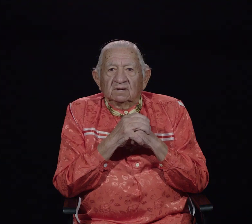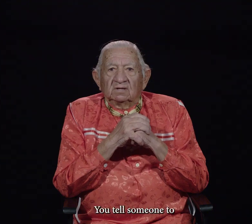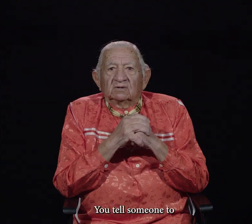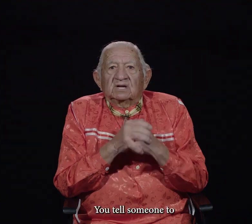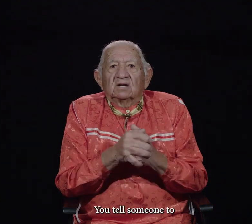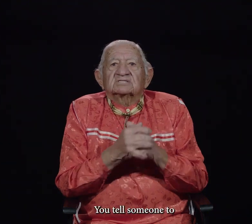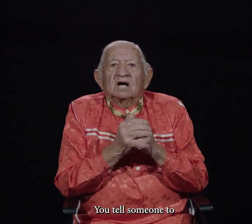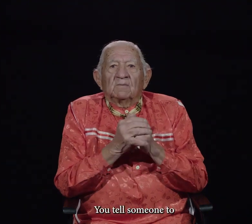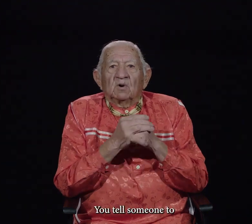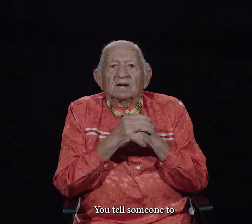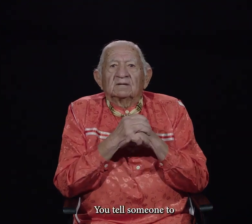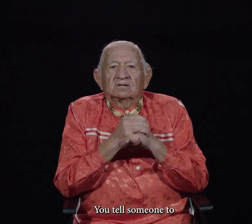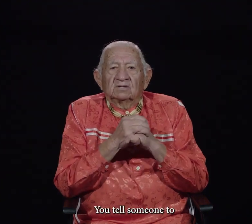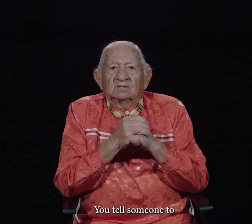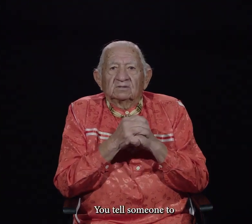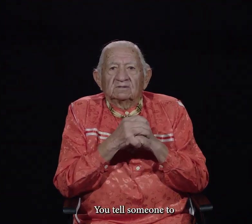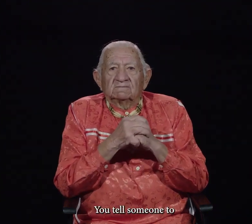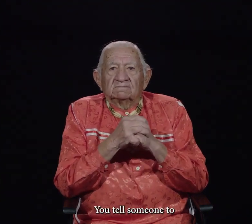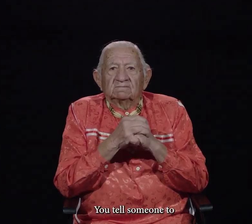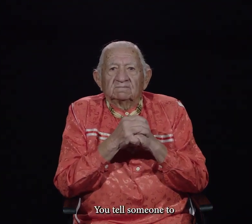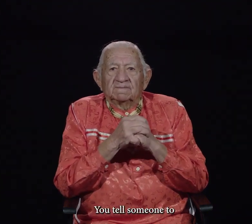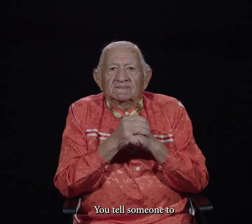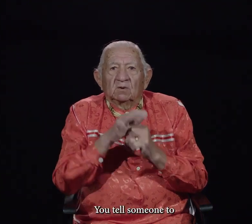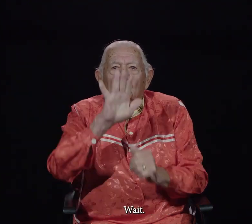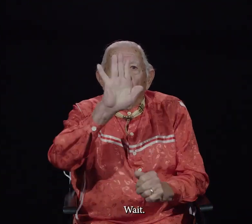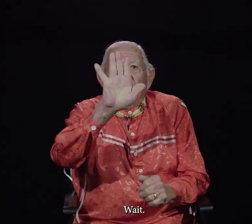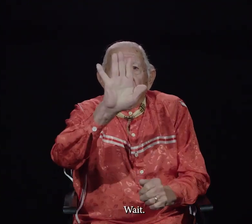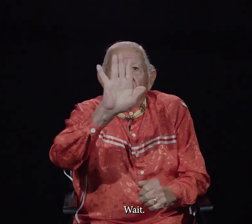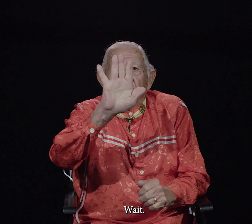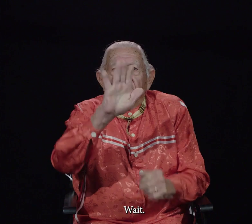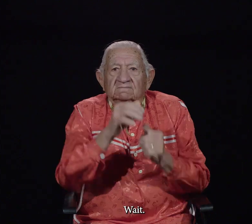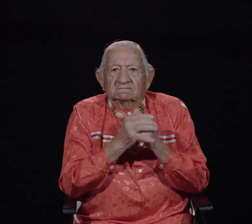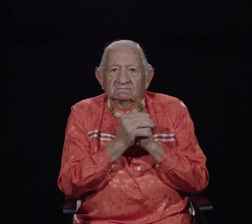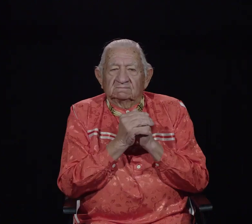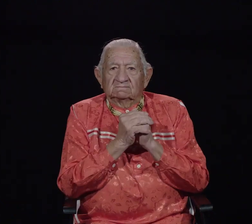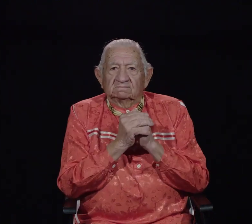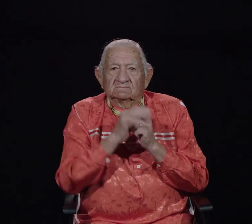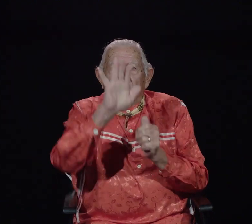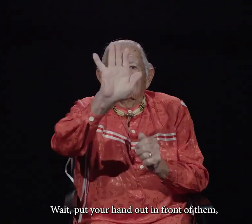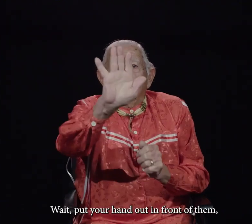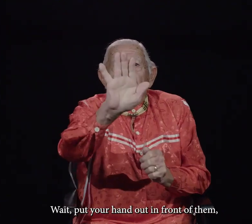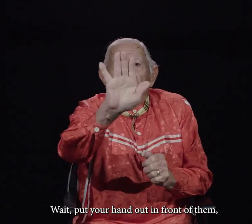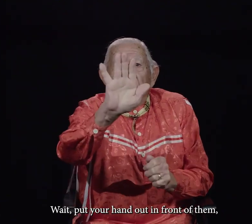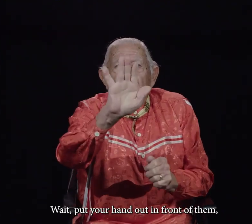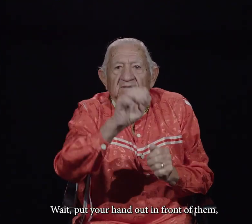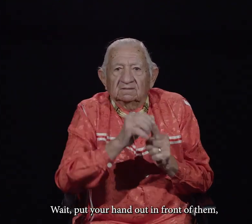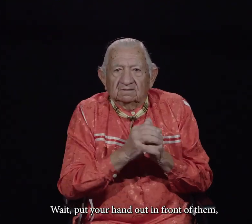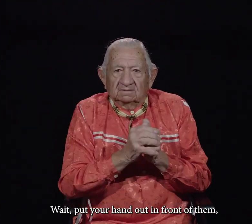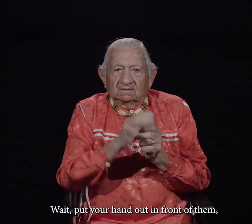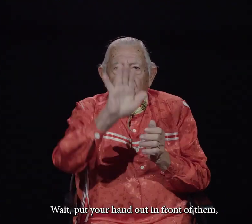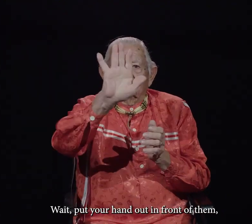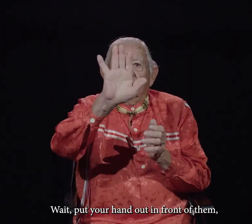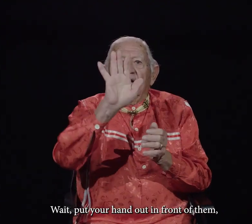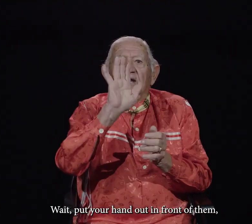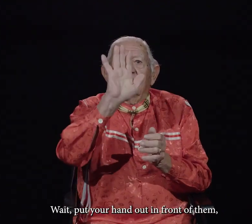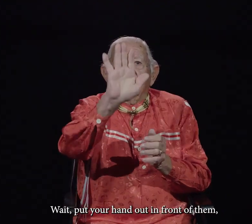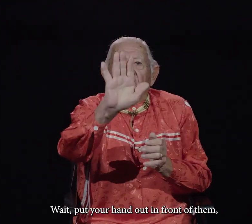You tell someone to wait. Wait. Put your hand out in front